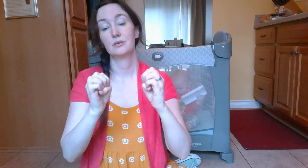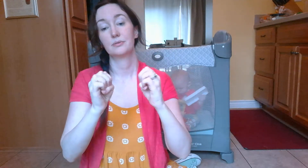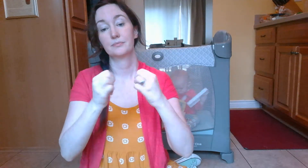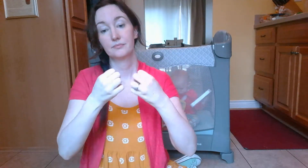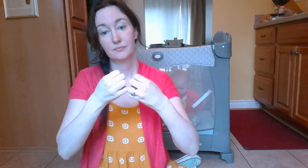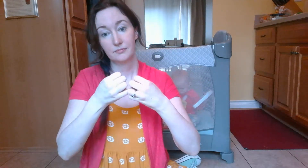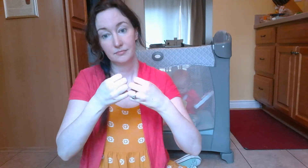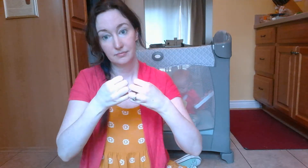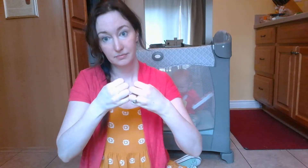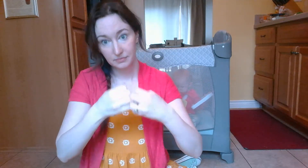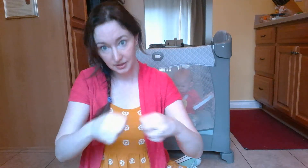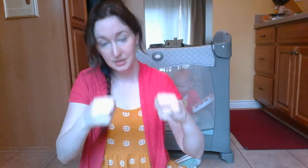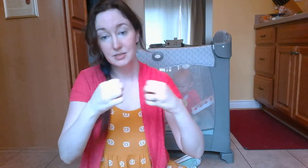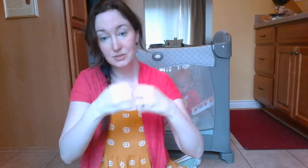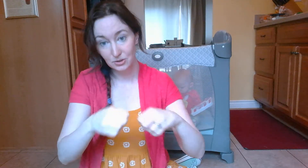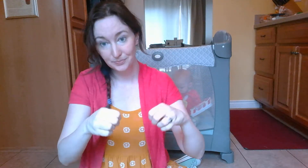so Easter